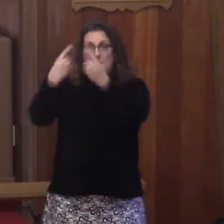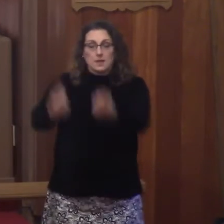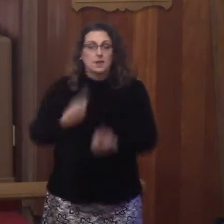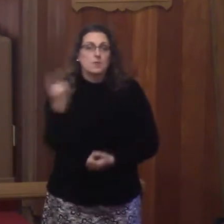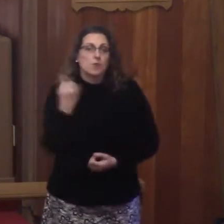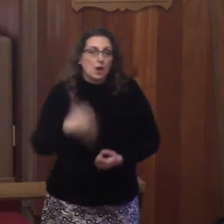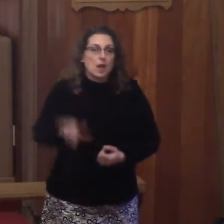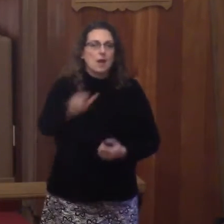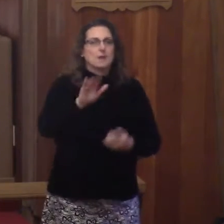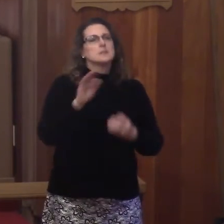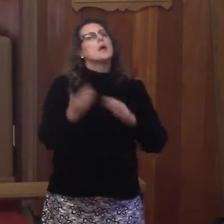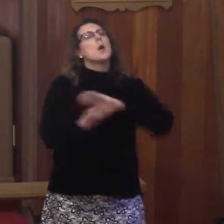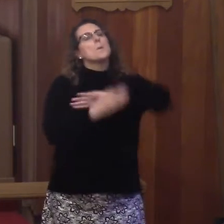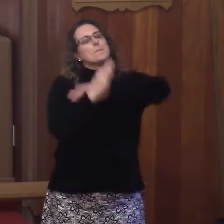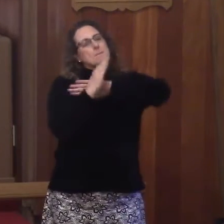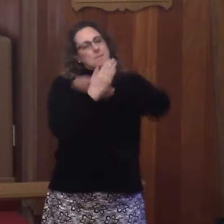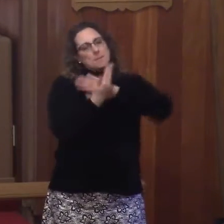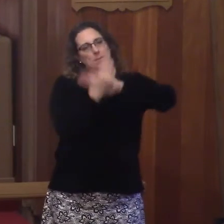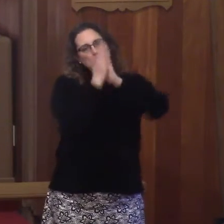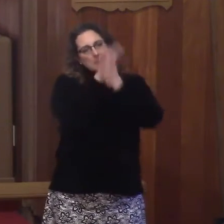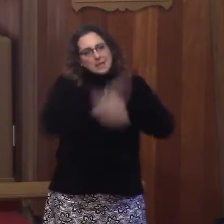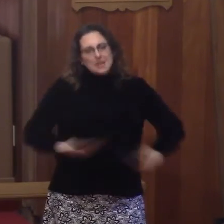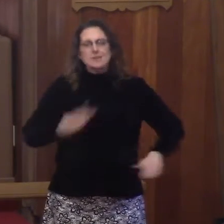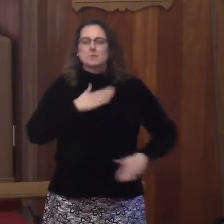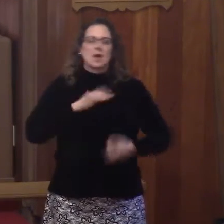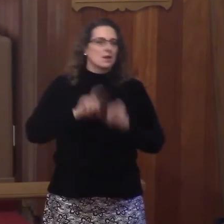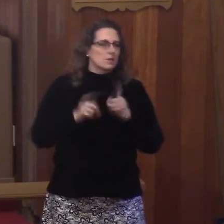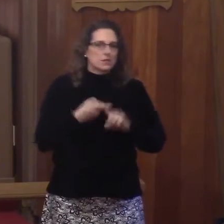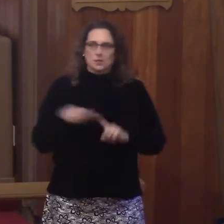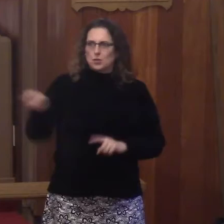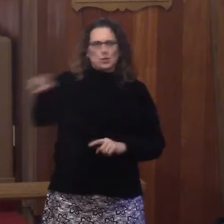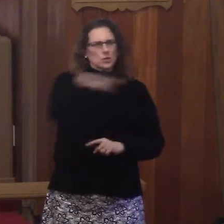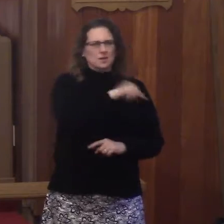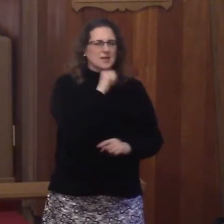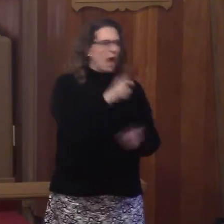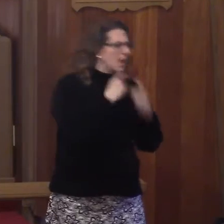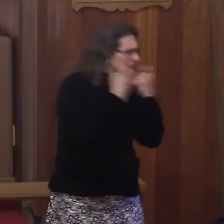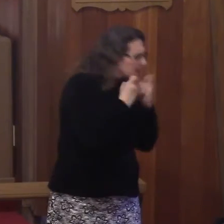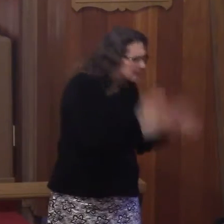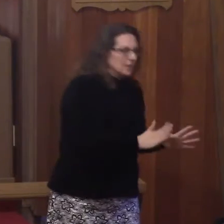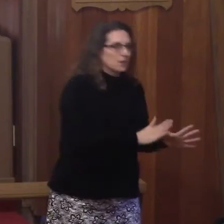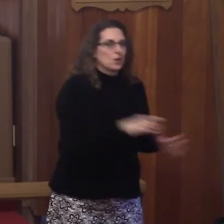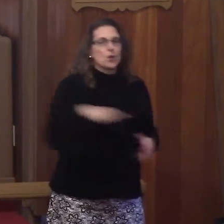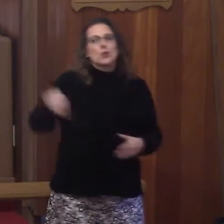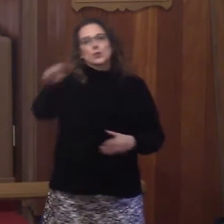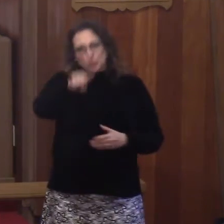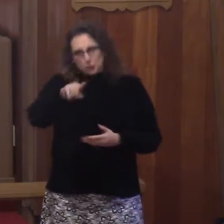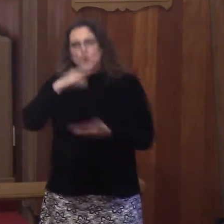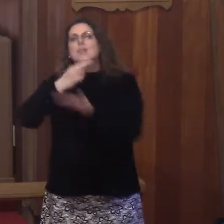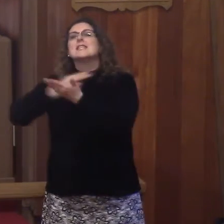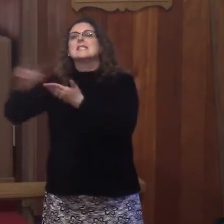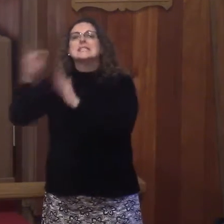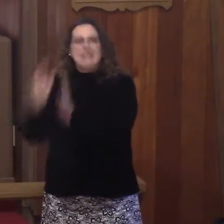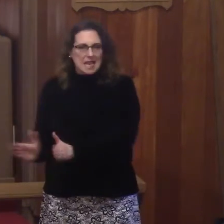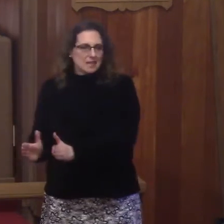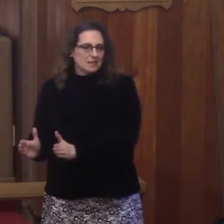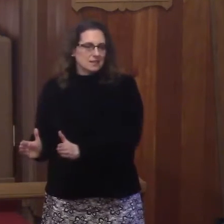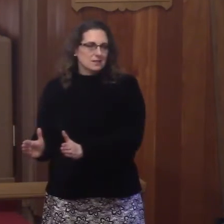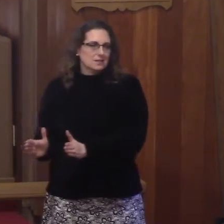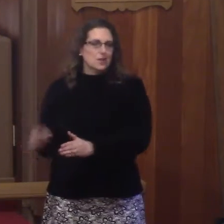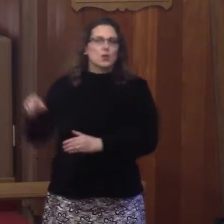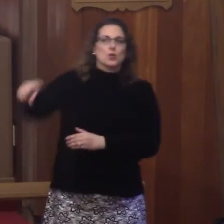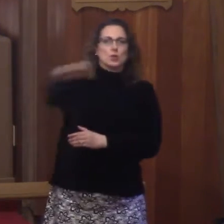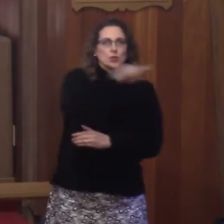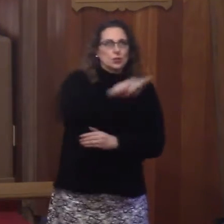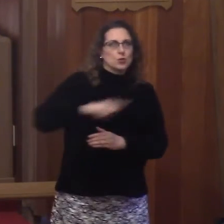Be at peace, my friends. You are not the sinner. You are the saint. You are